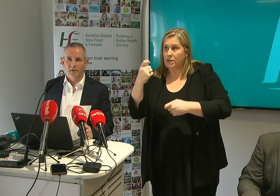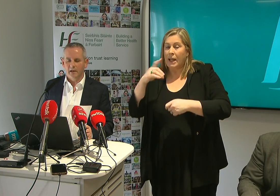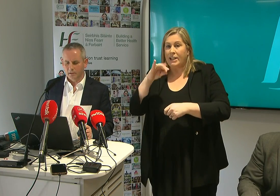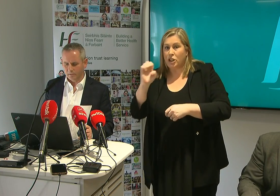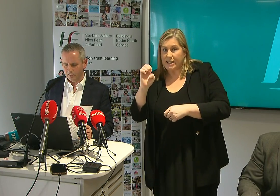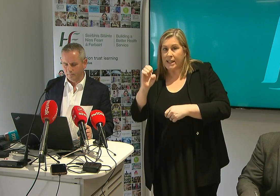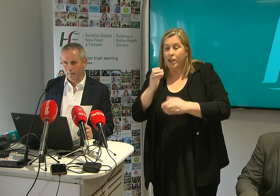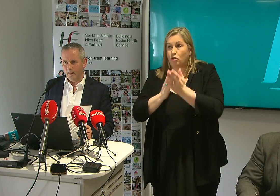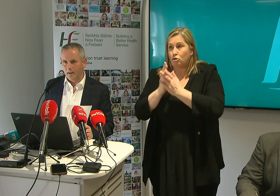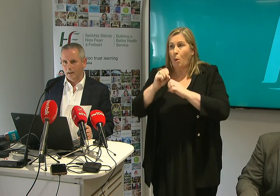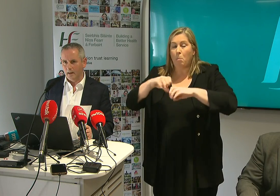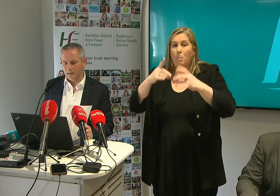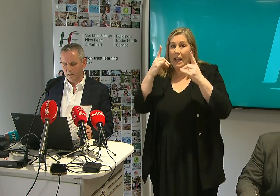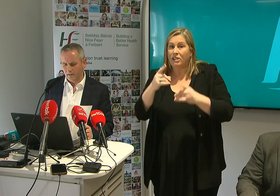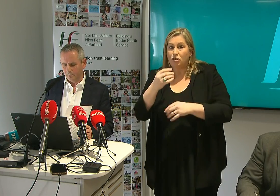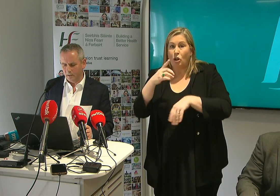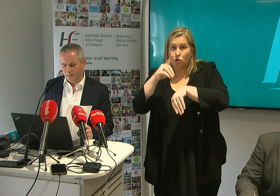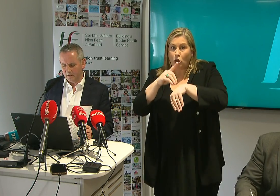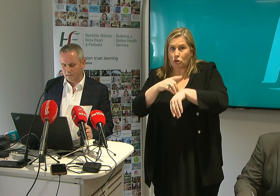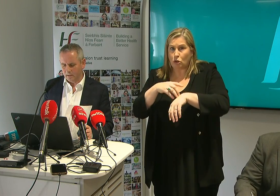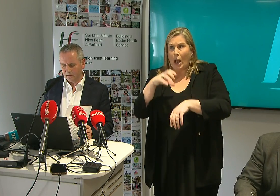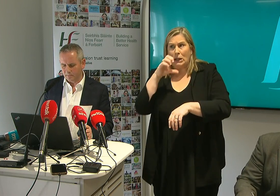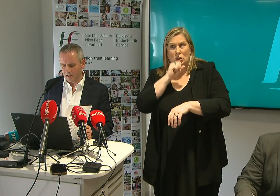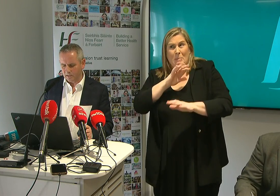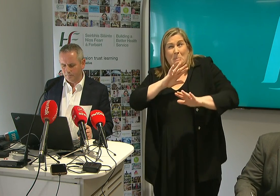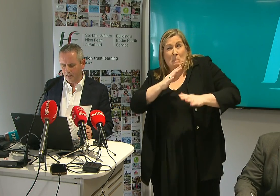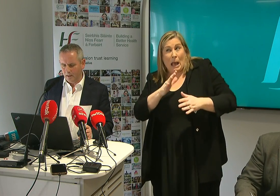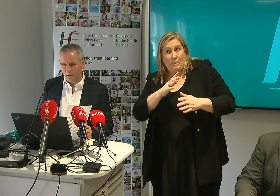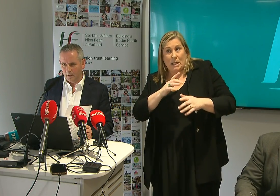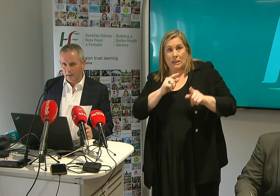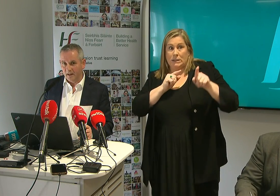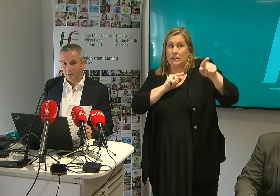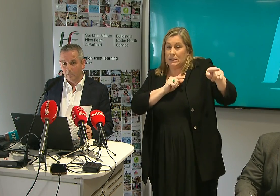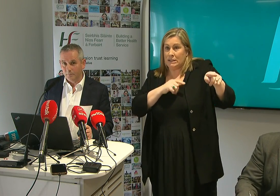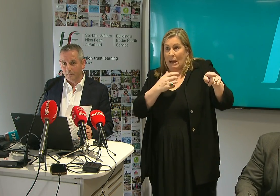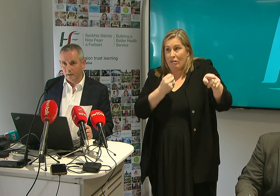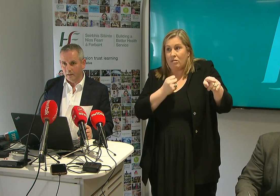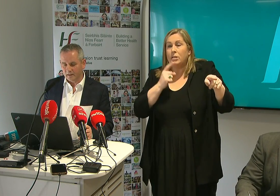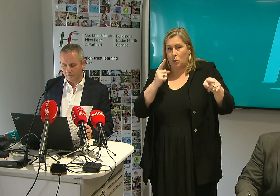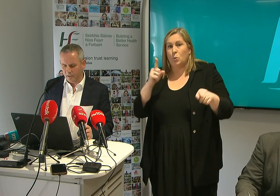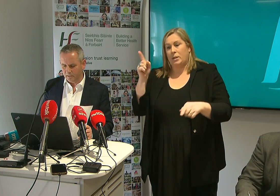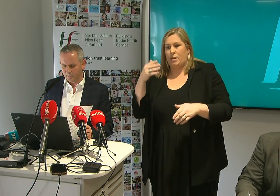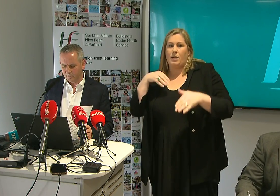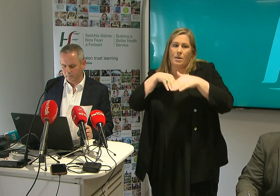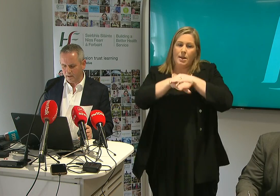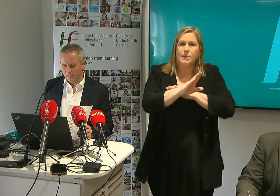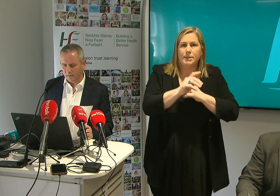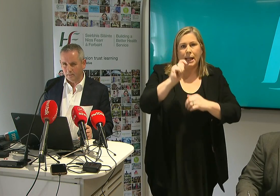through the public health doctors, and our paramedics are dispatched. And in the home, or at that